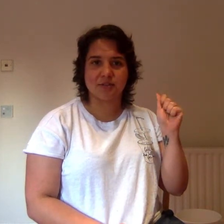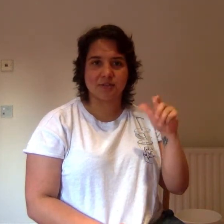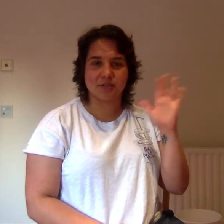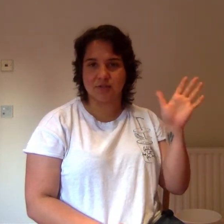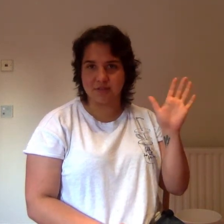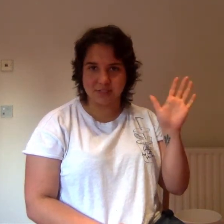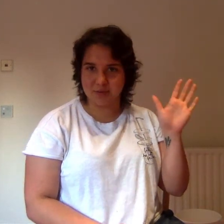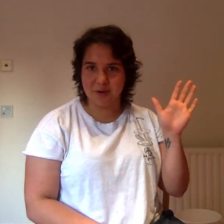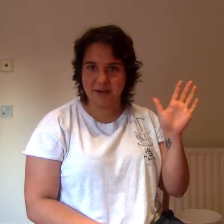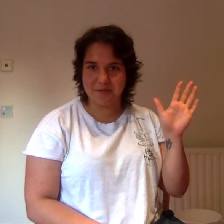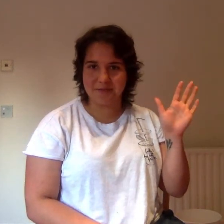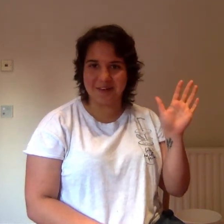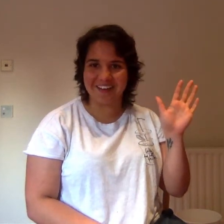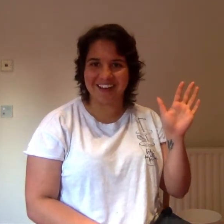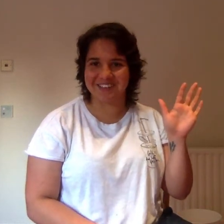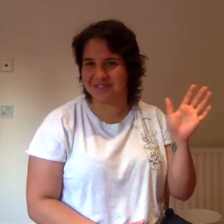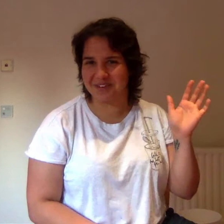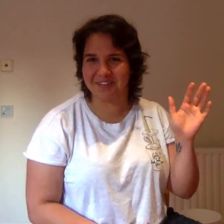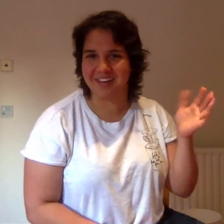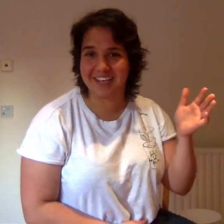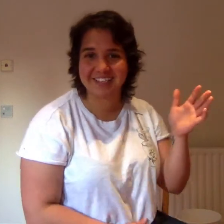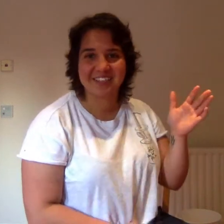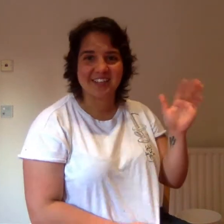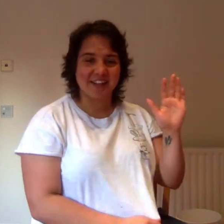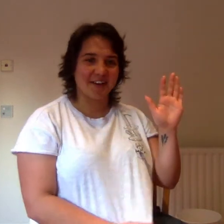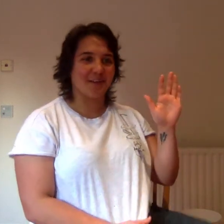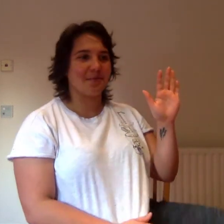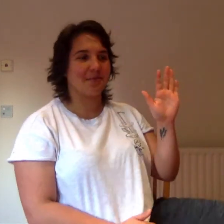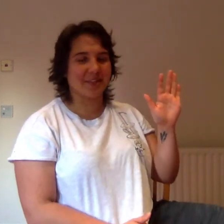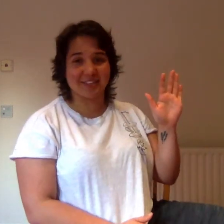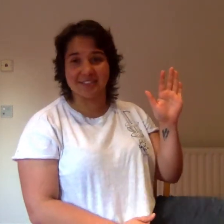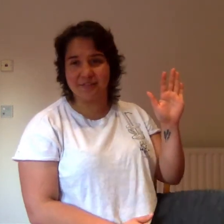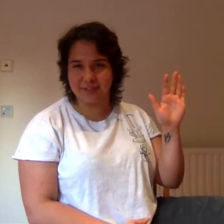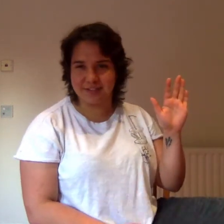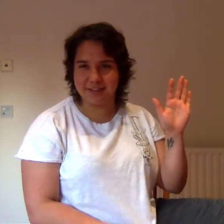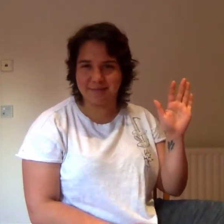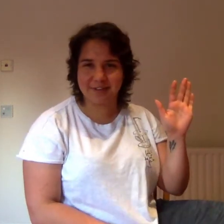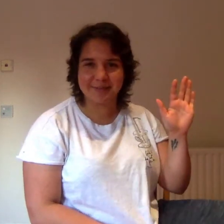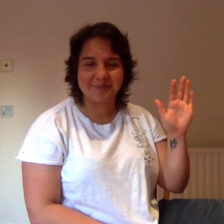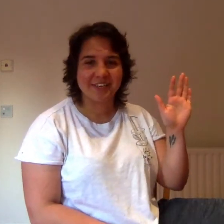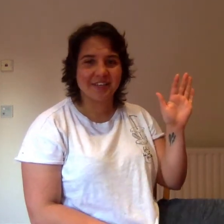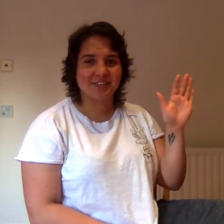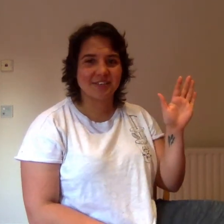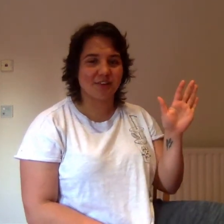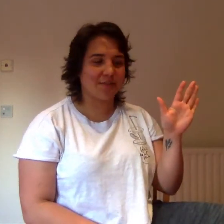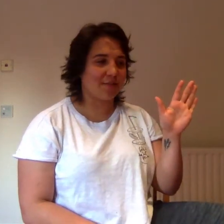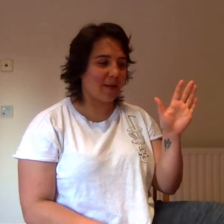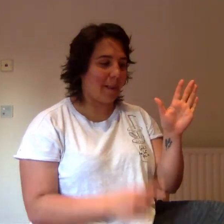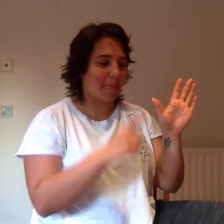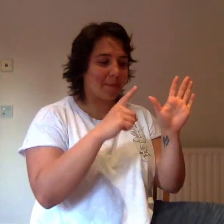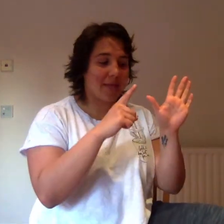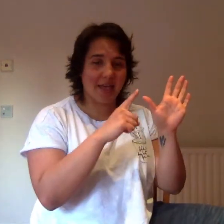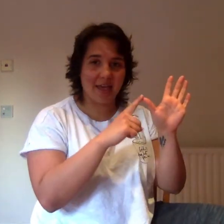So you'll see why as we go along, I guess. But that's the official name for it. So